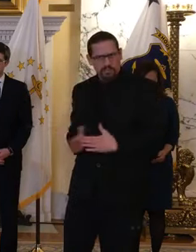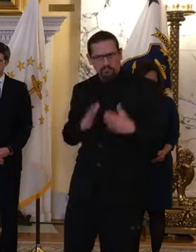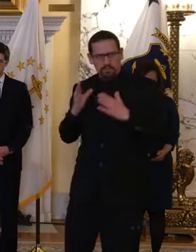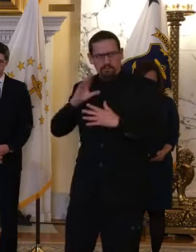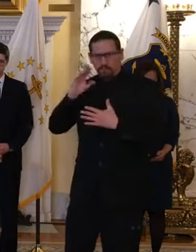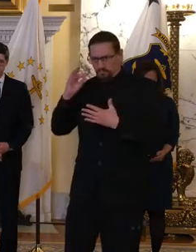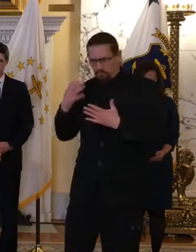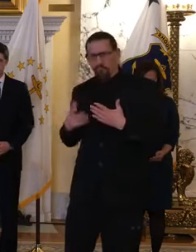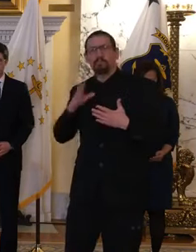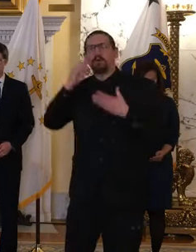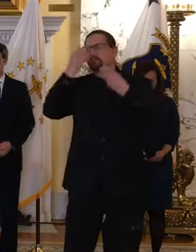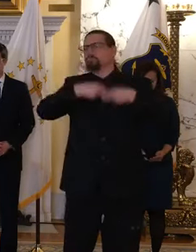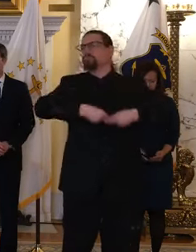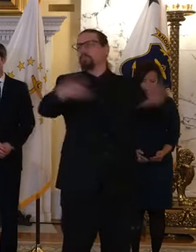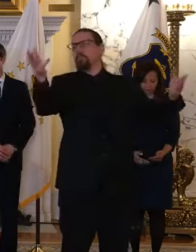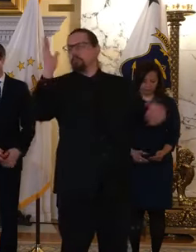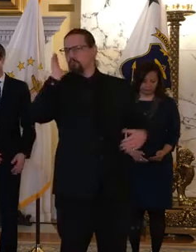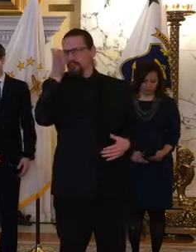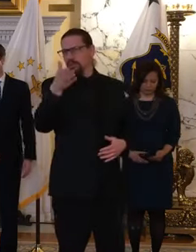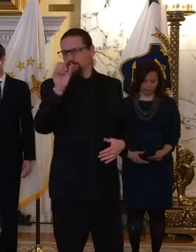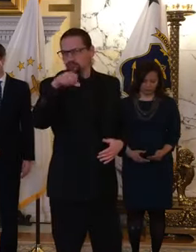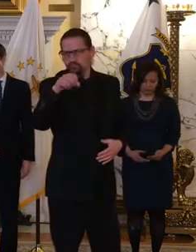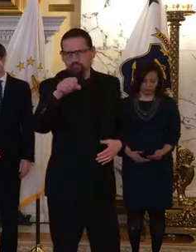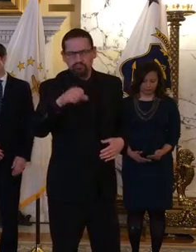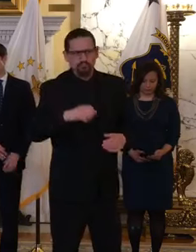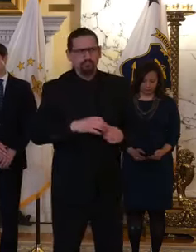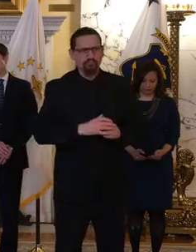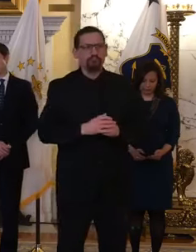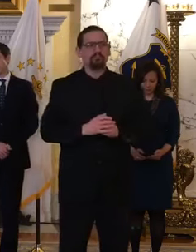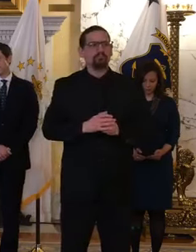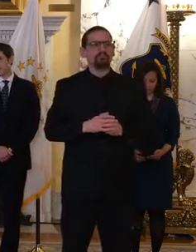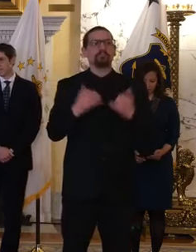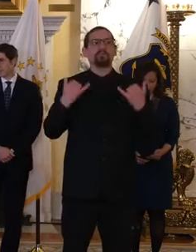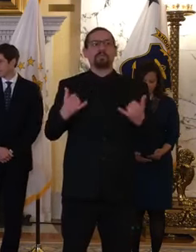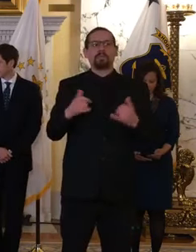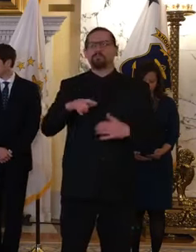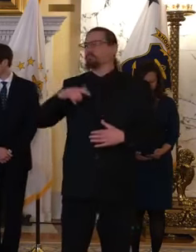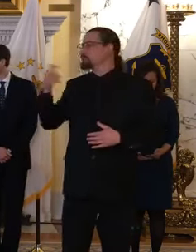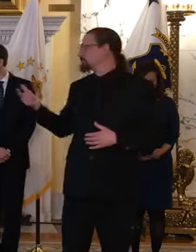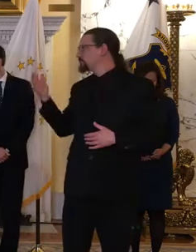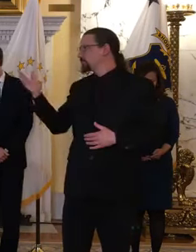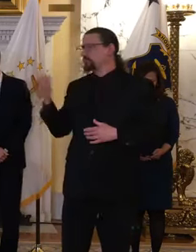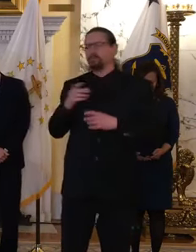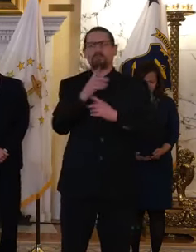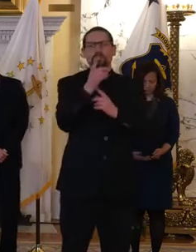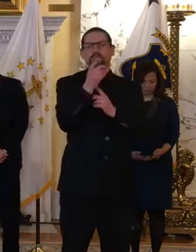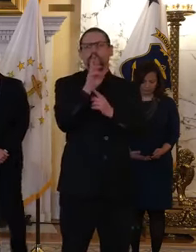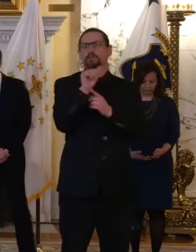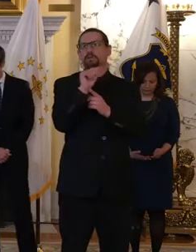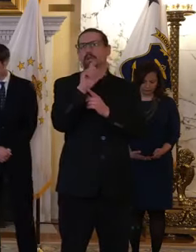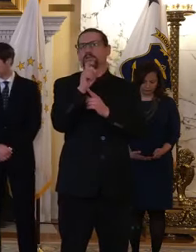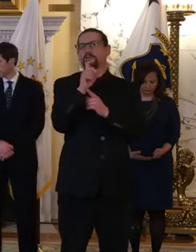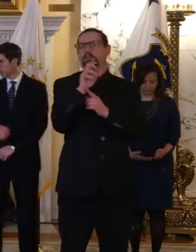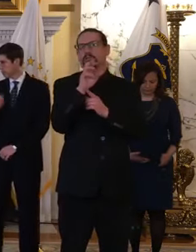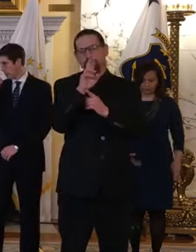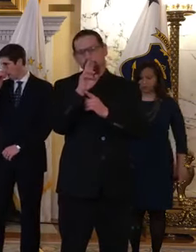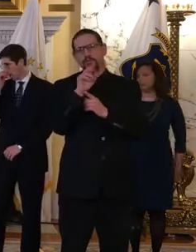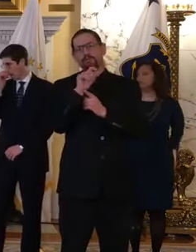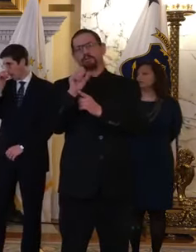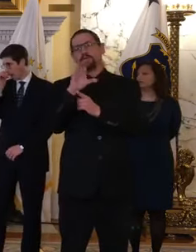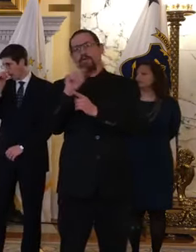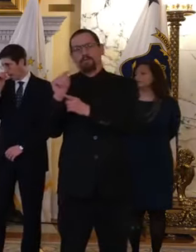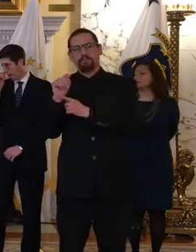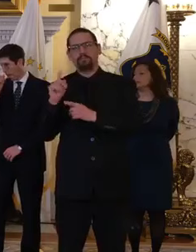testing announcement to that. I'm going to turn it over to Dr. Nicole Alexander Scott, and then I'll come back with answers for questions.